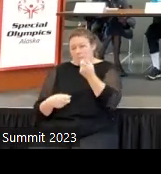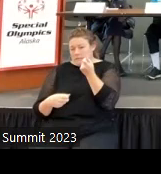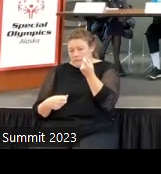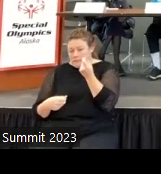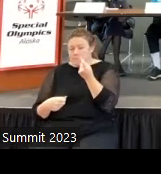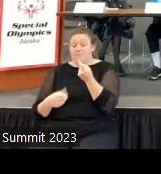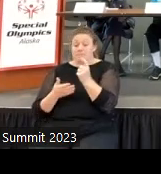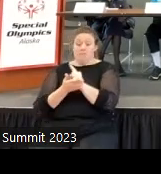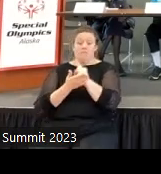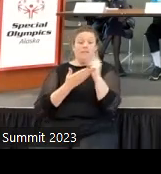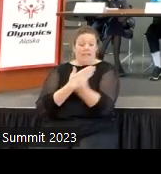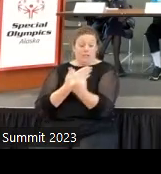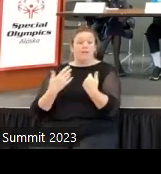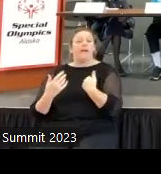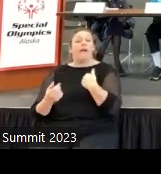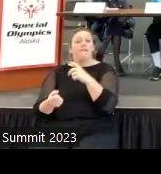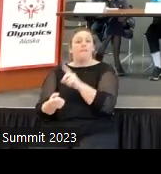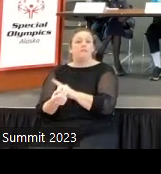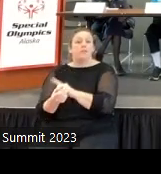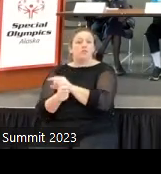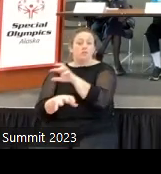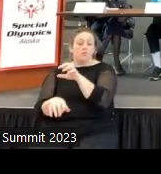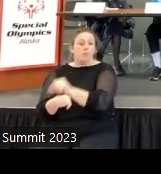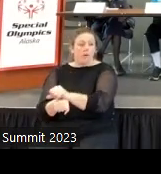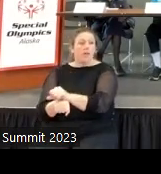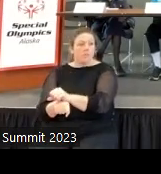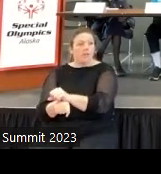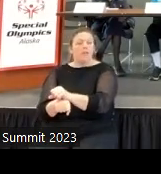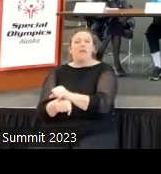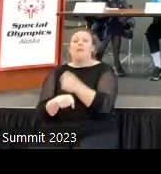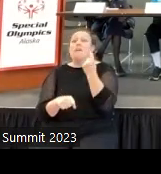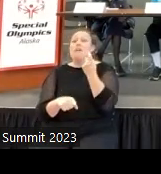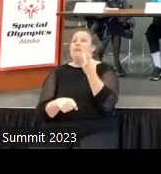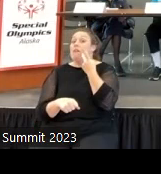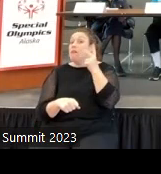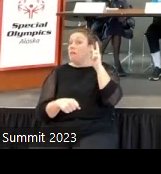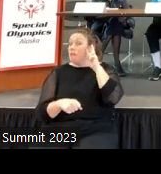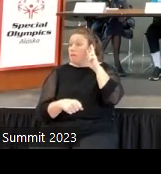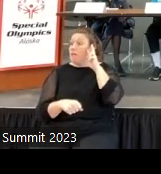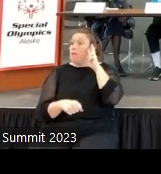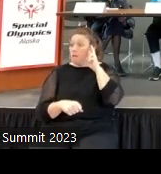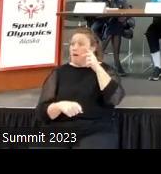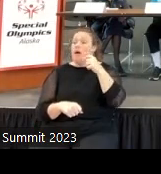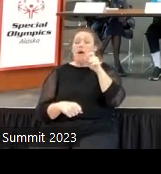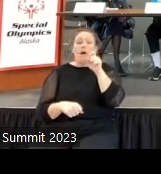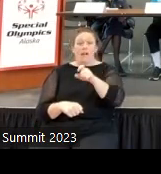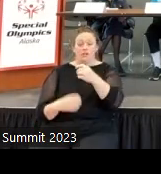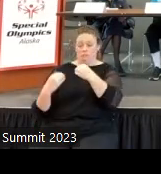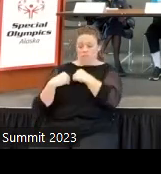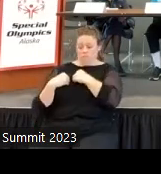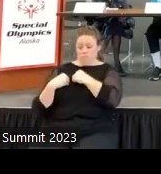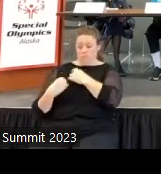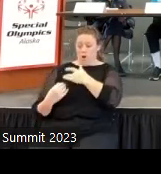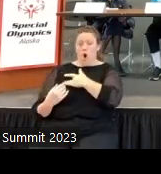next week I got a doctor's appointment. A couple of days ago, I had to wear a heart monitor because my